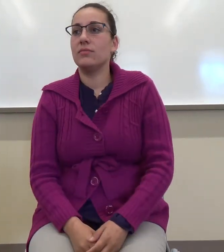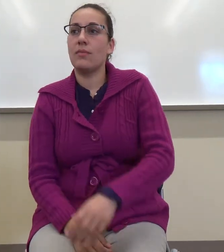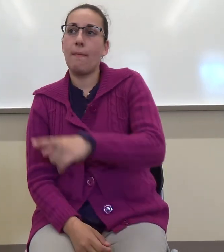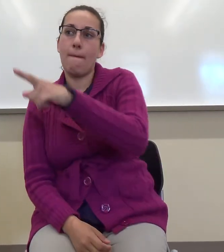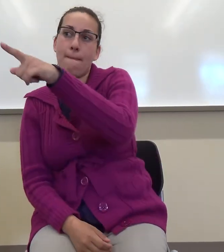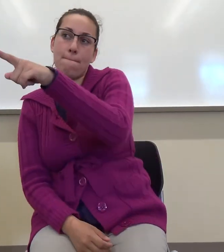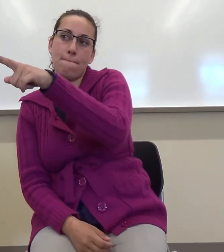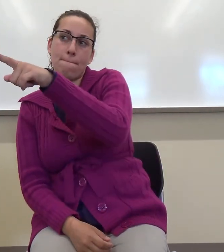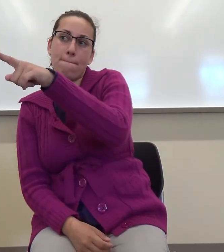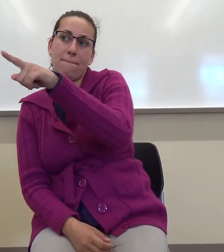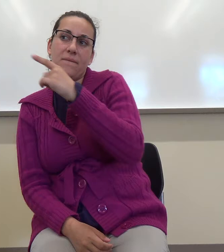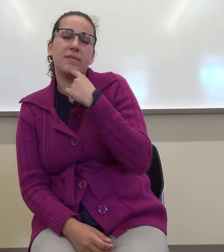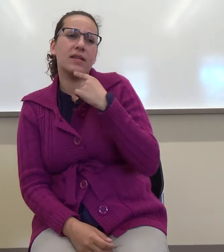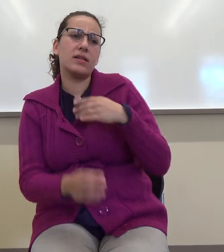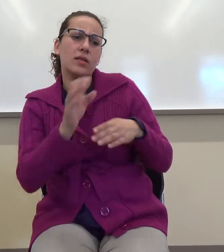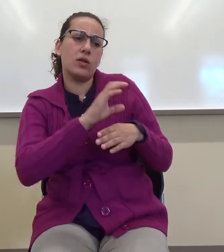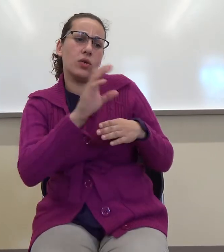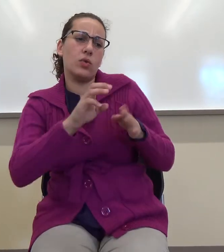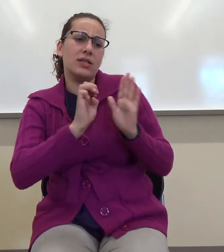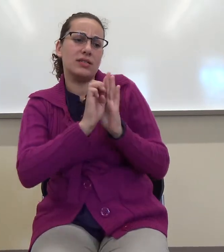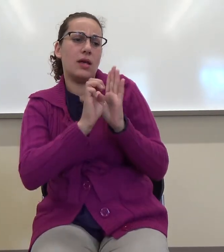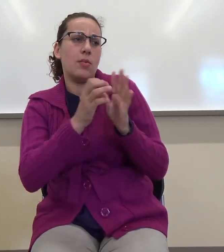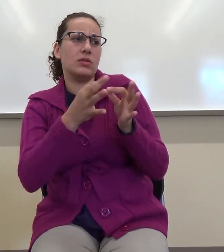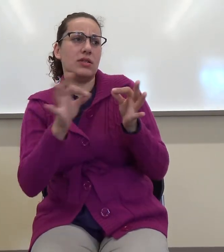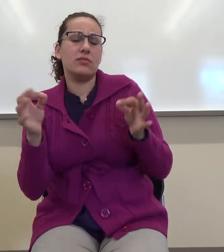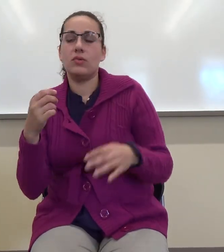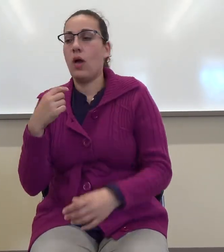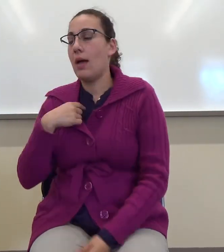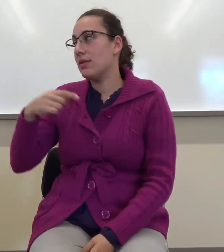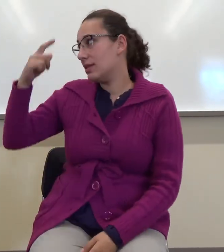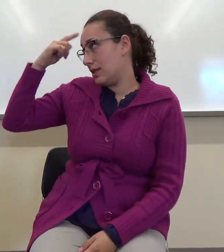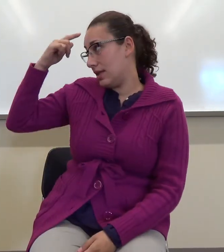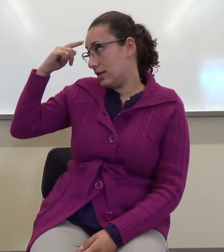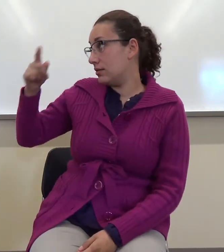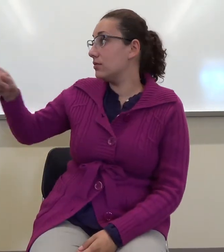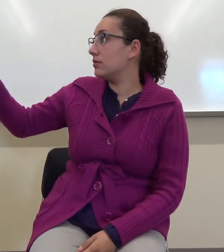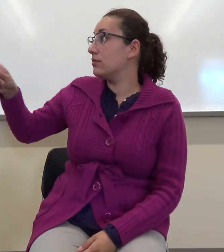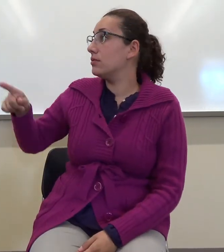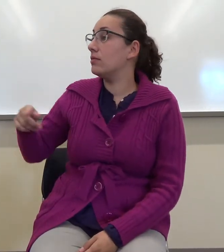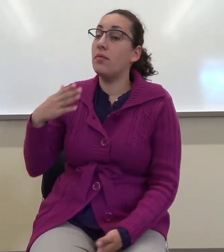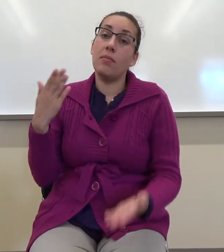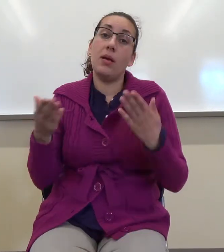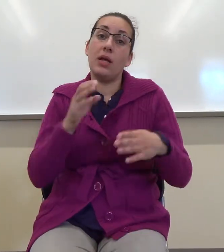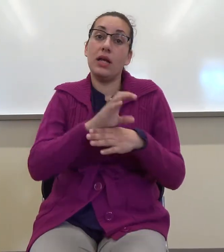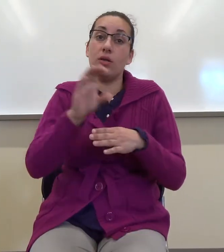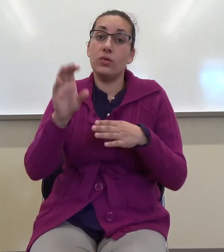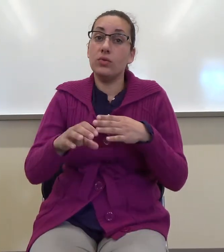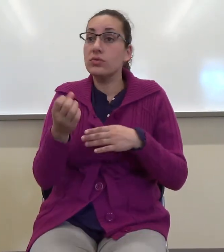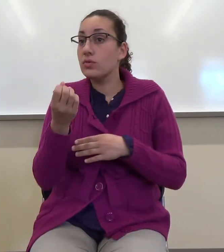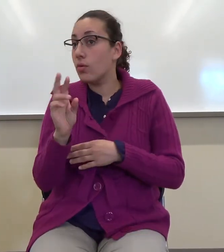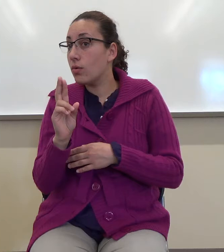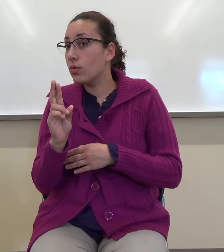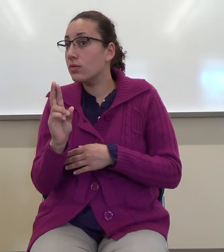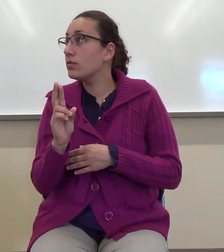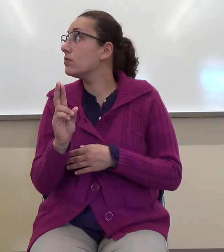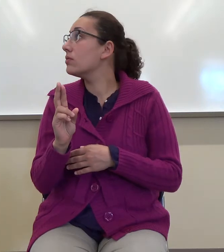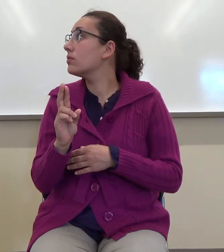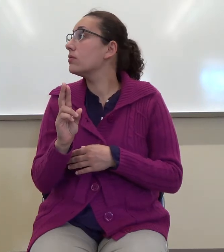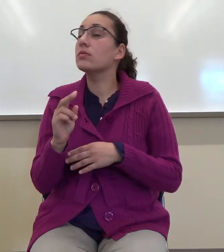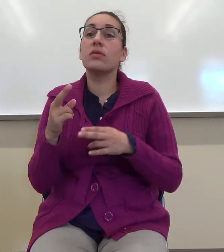concluding example sentence? Well, that's what I'm thinking. You could, it could be a conclusion, or you could also call it another